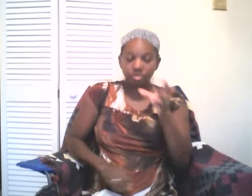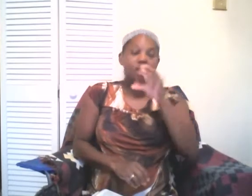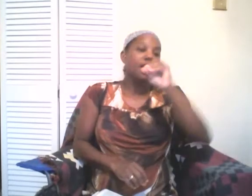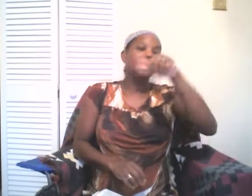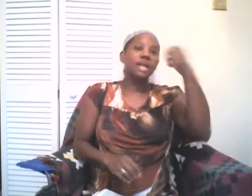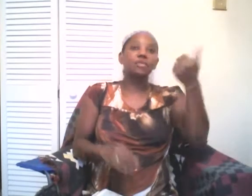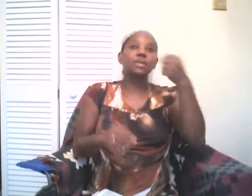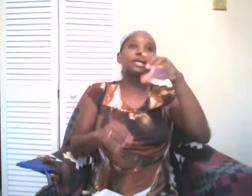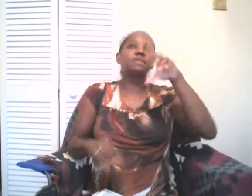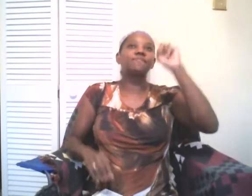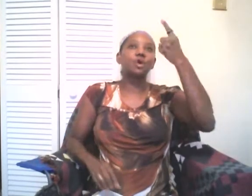And the other one is